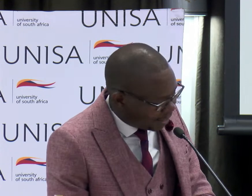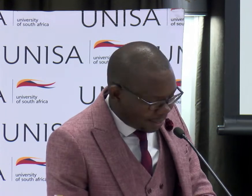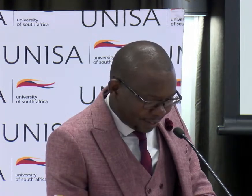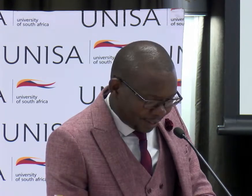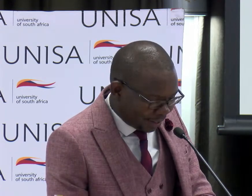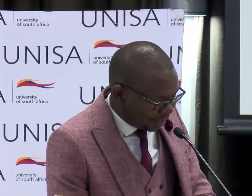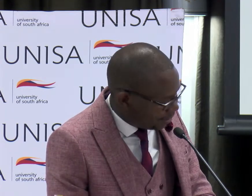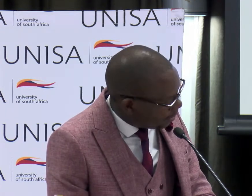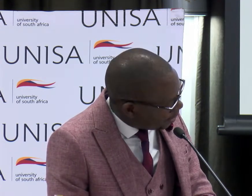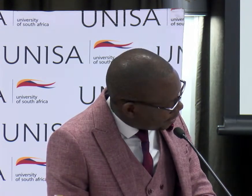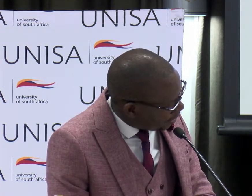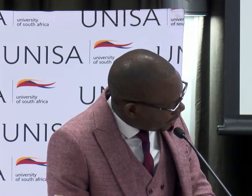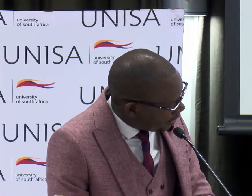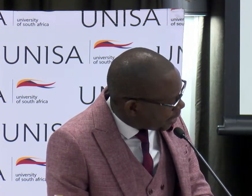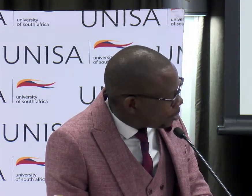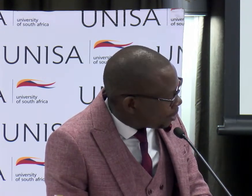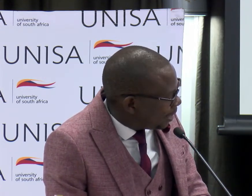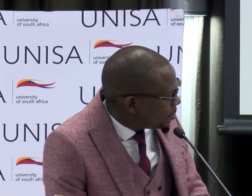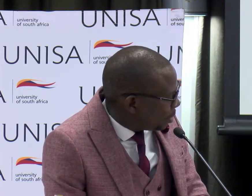Kore,